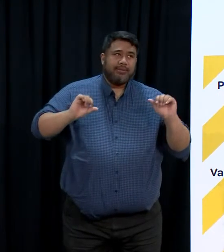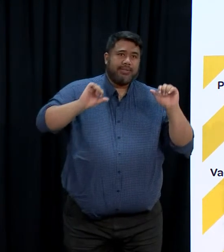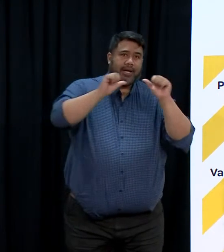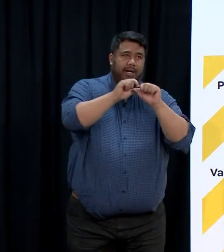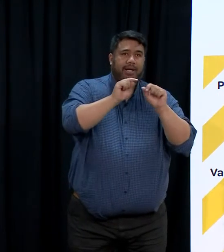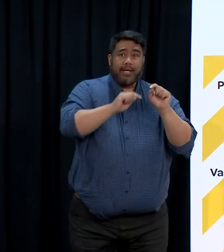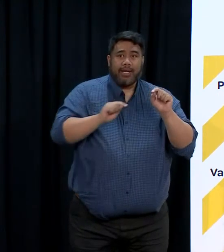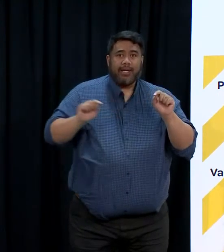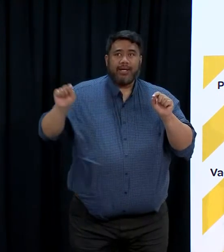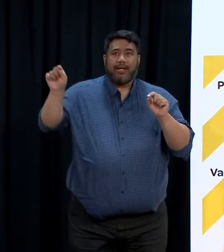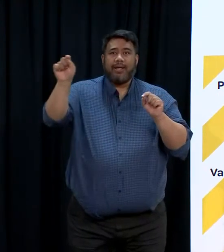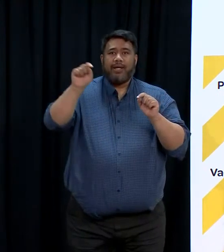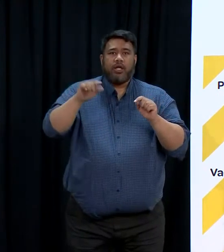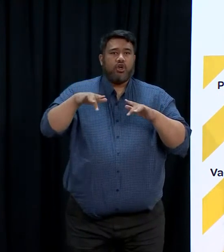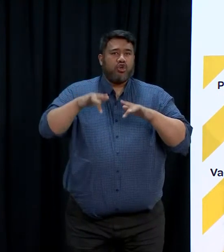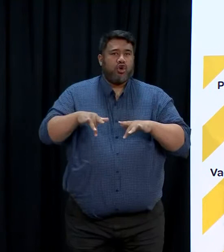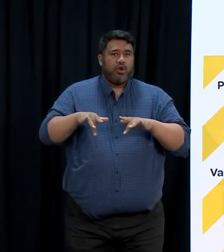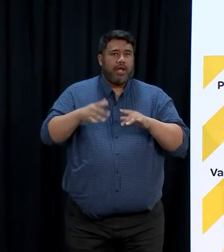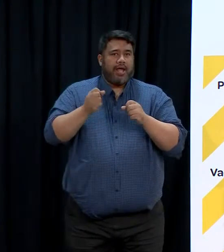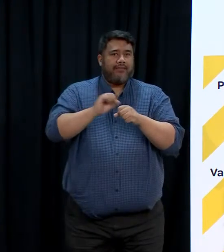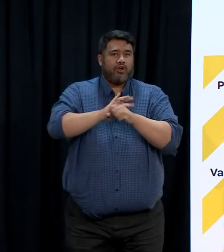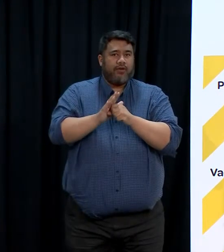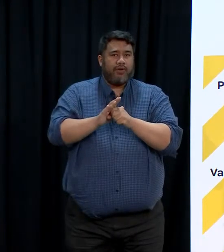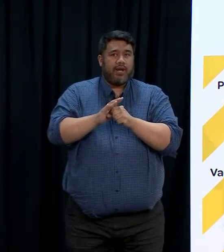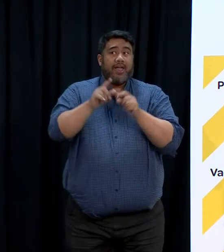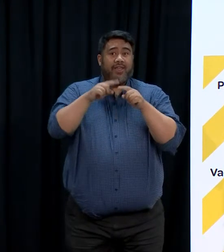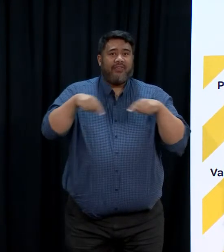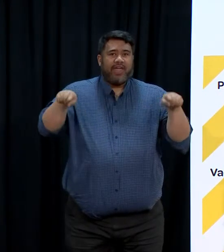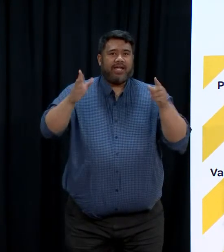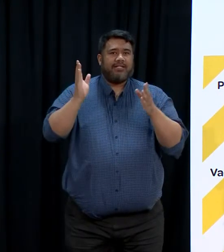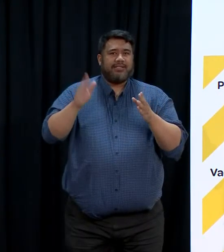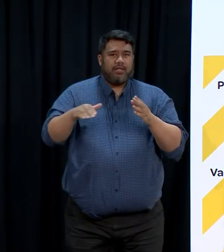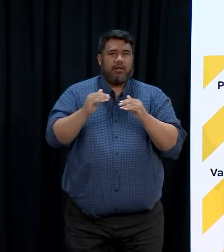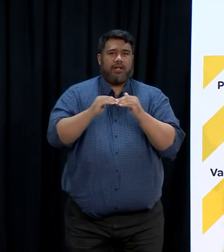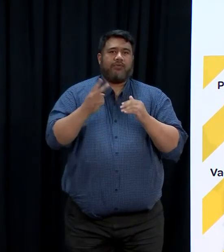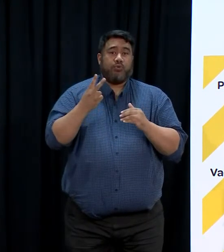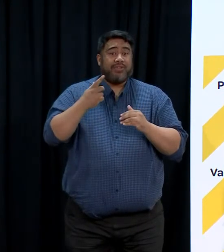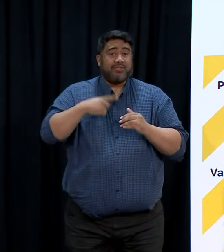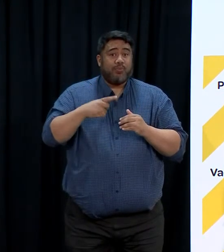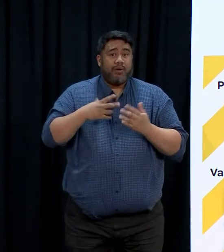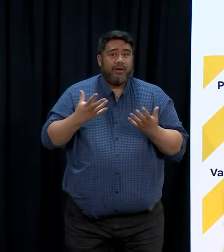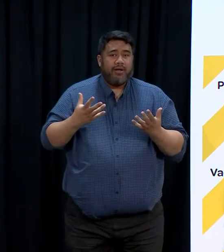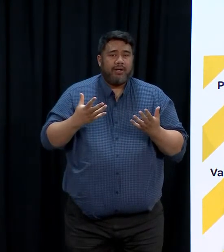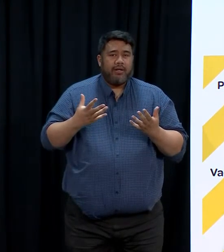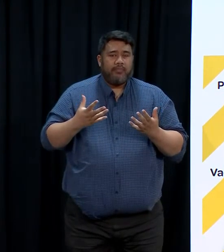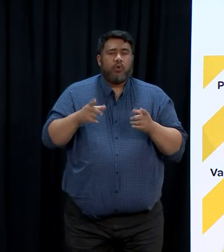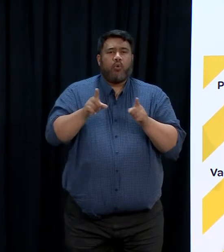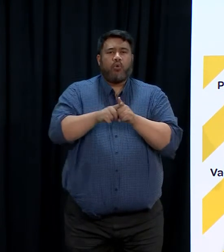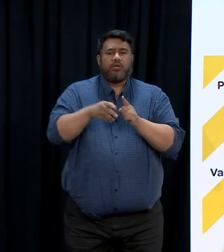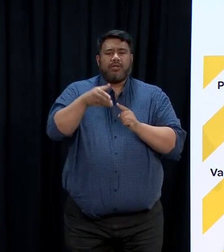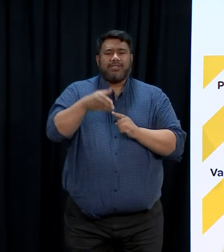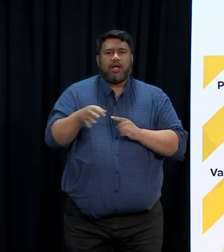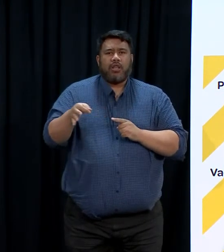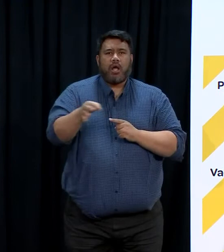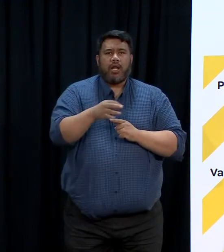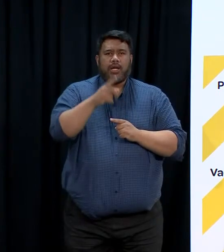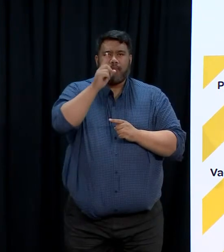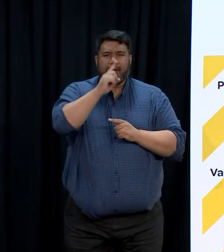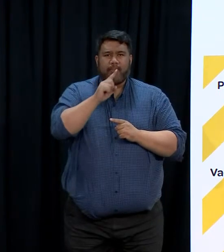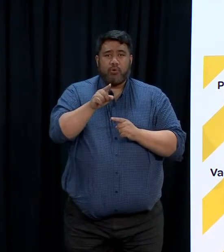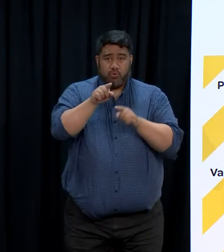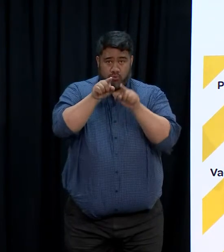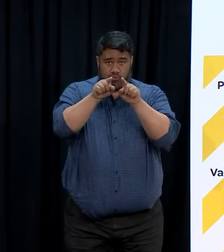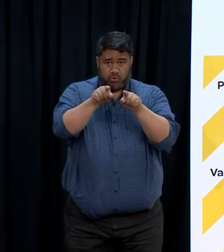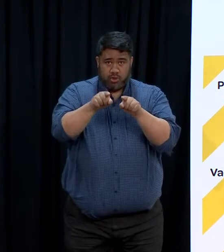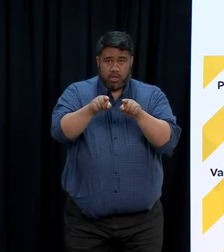aren't COVID-19 cases at the moment, are still at an alert level 2. I just remind everybody in the South Island that we are in this position